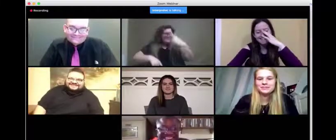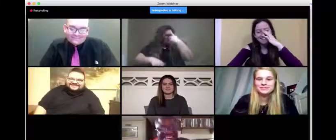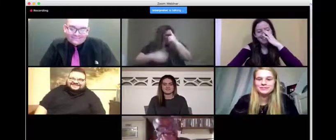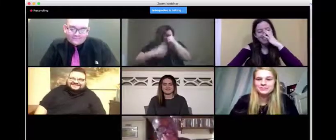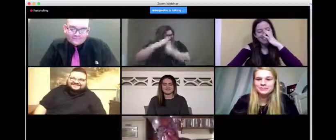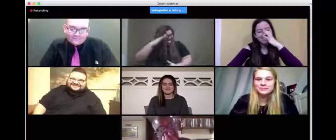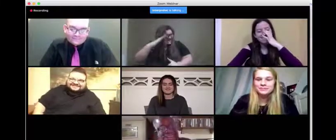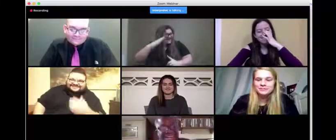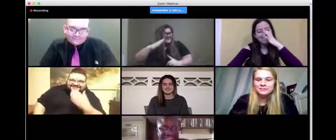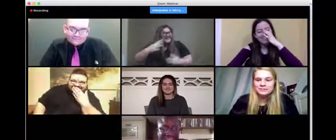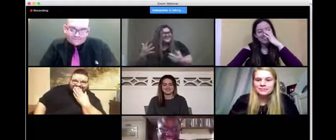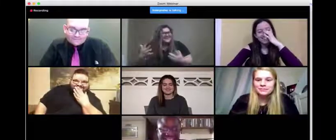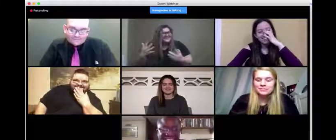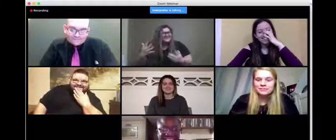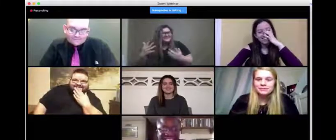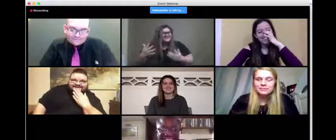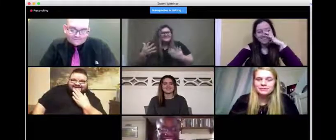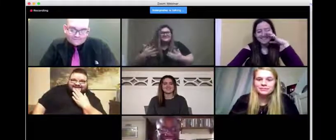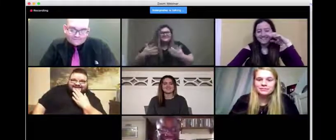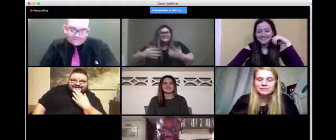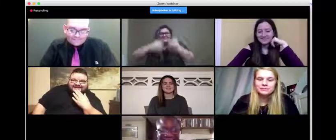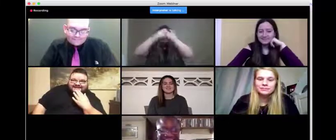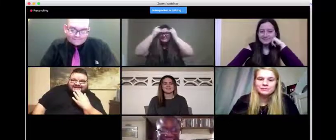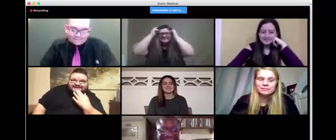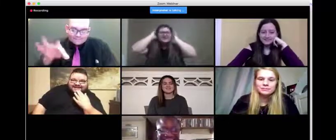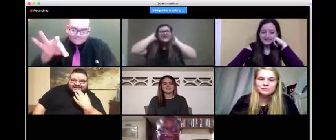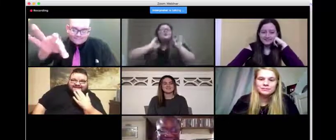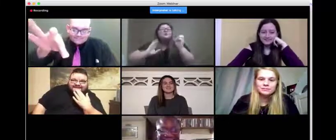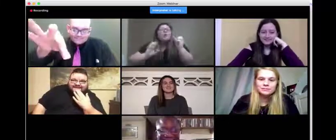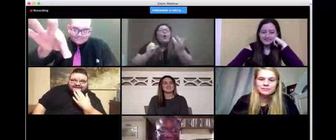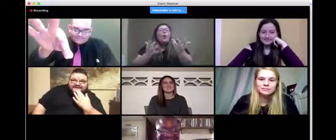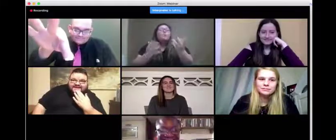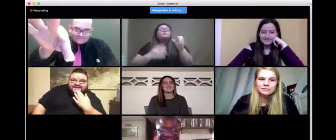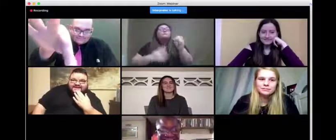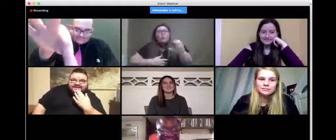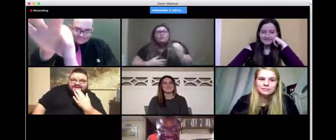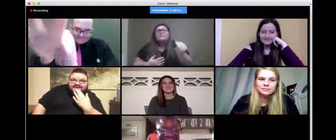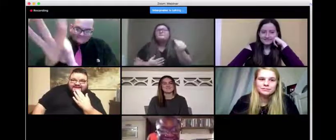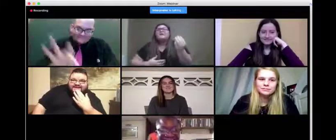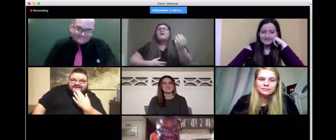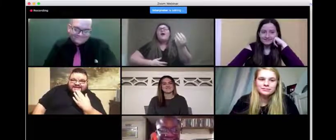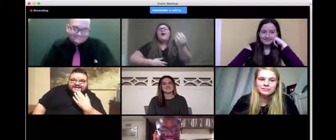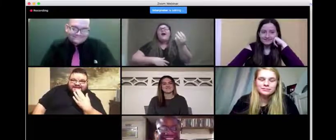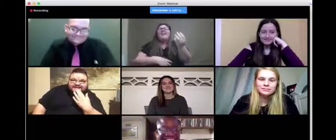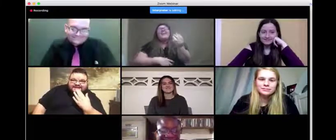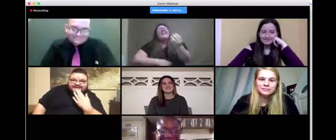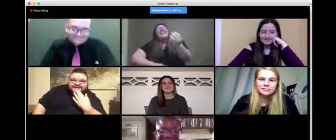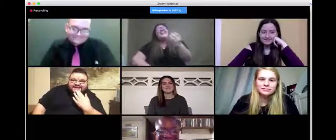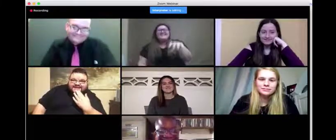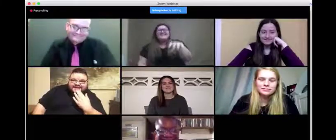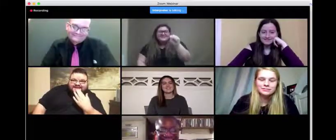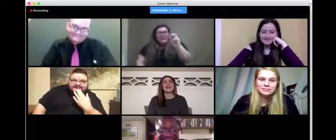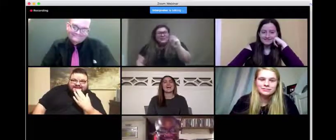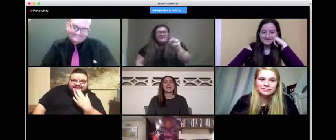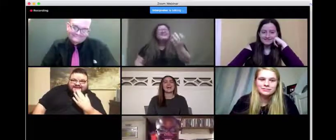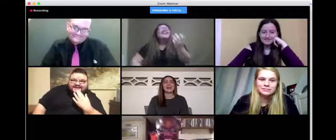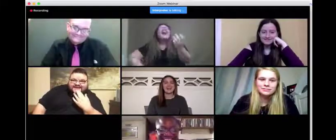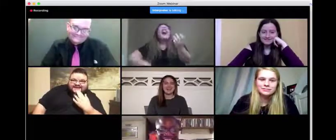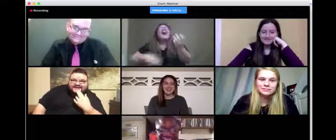Here, let me give it to you. Social media with the deaf community. Okay. All right. It came